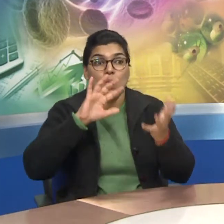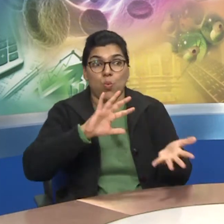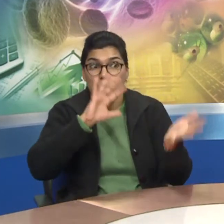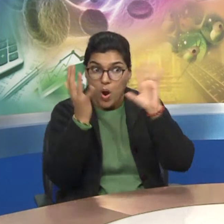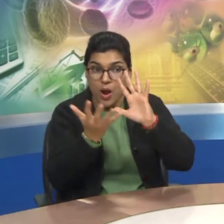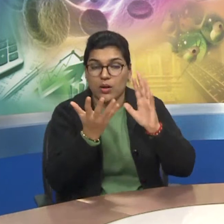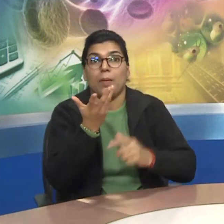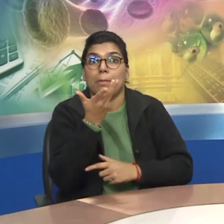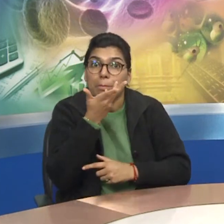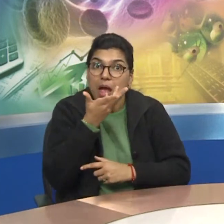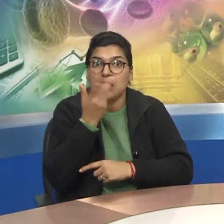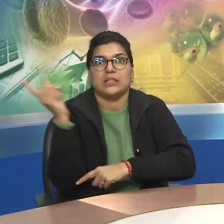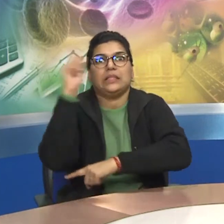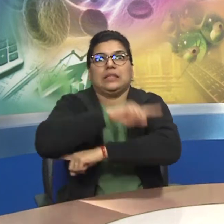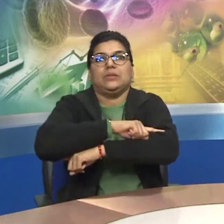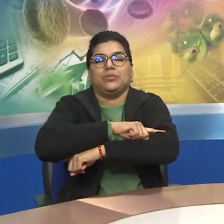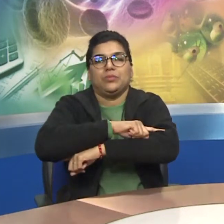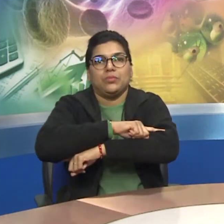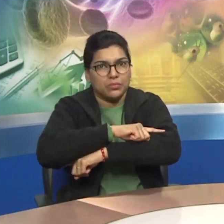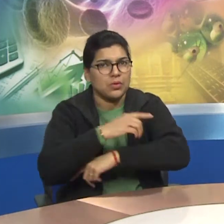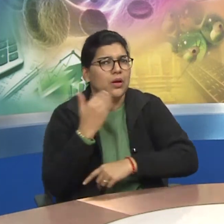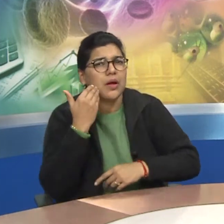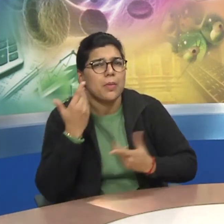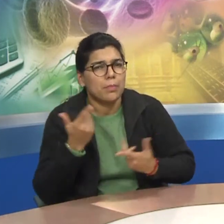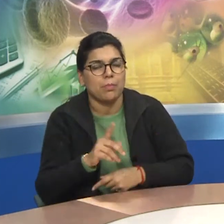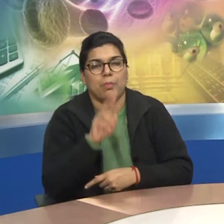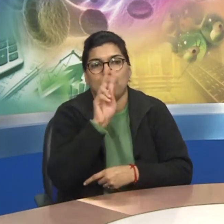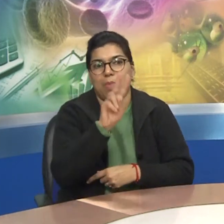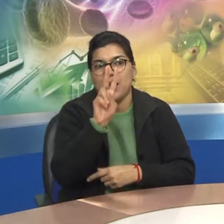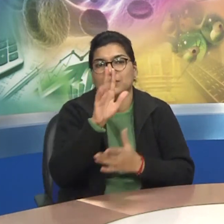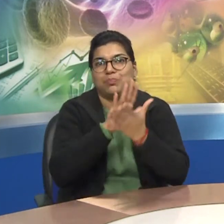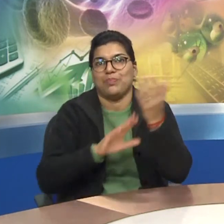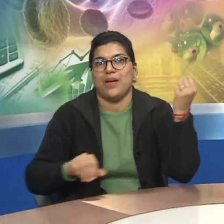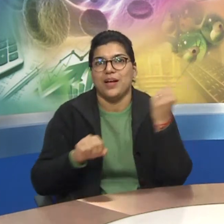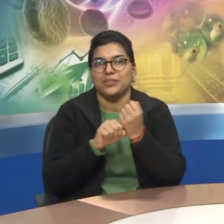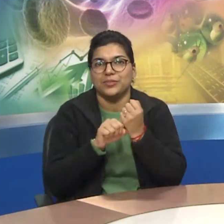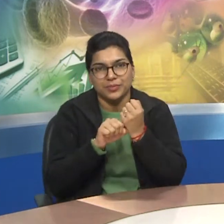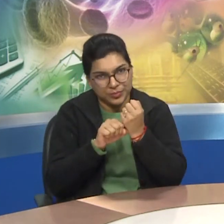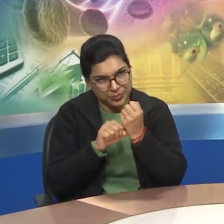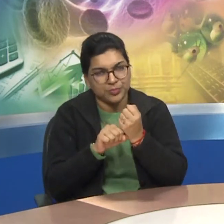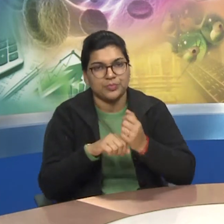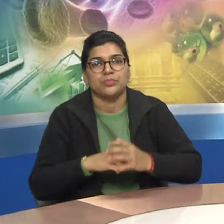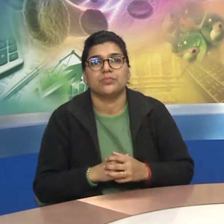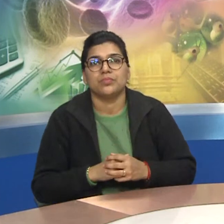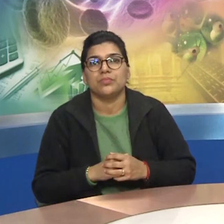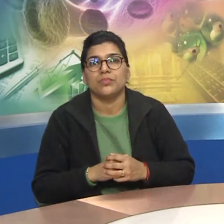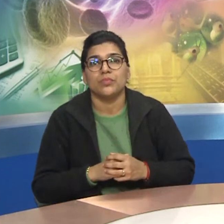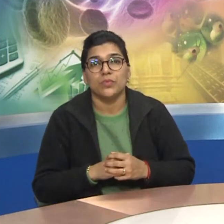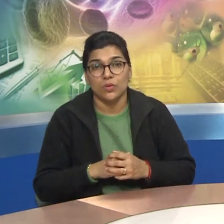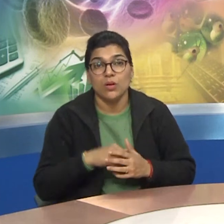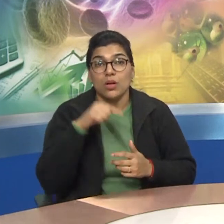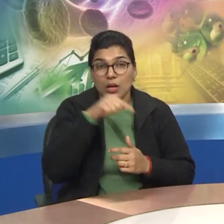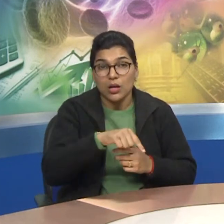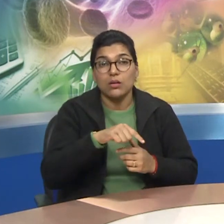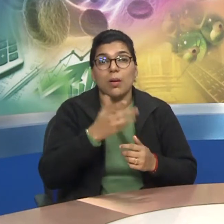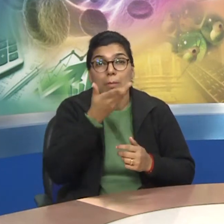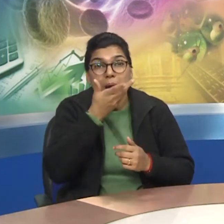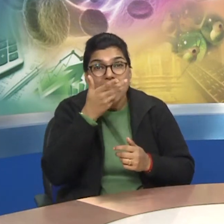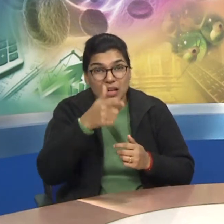Second important day is Water Day. We call it World Water Day. It